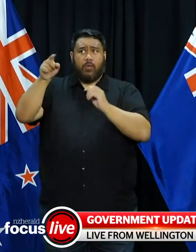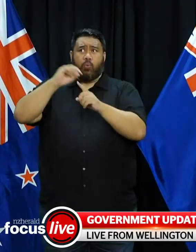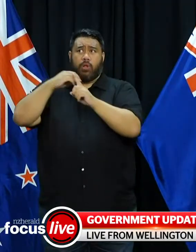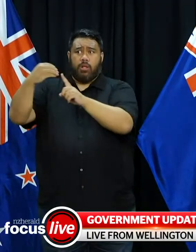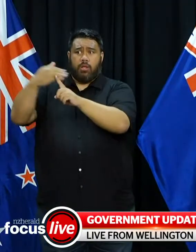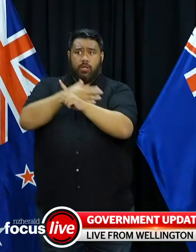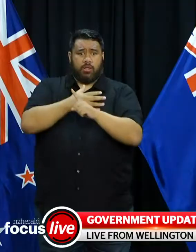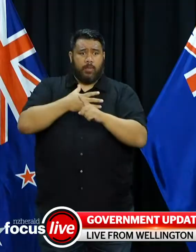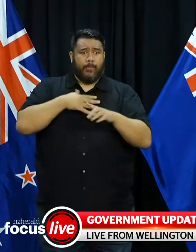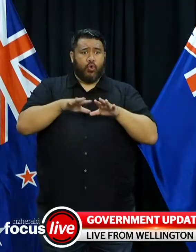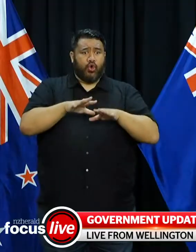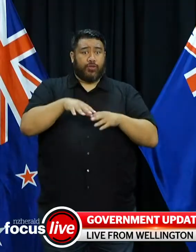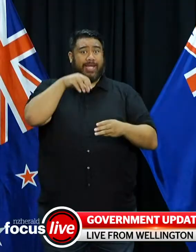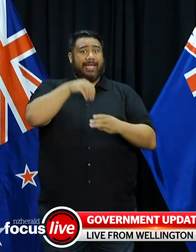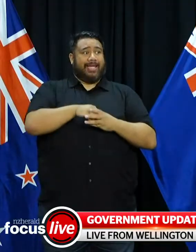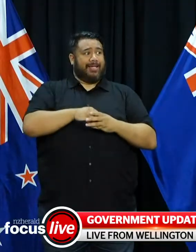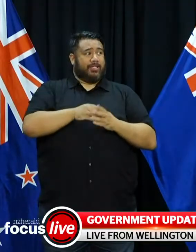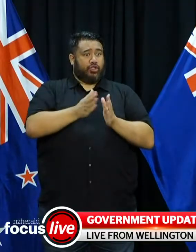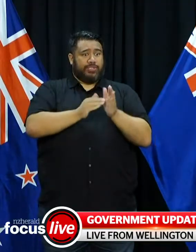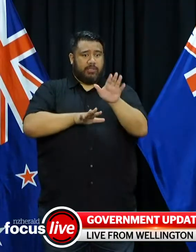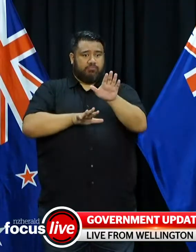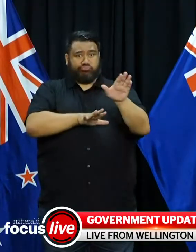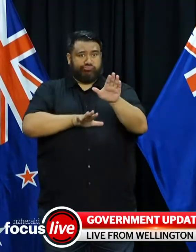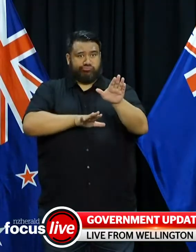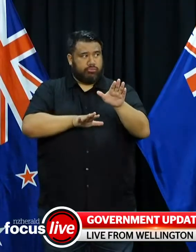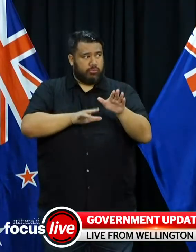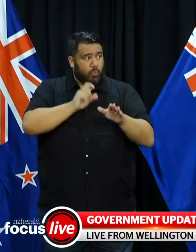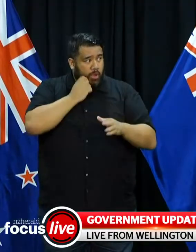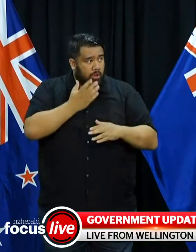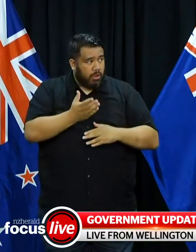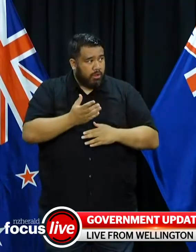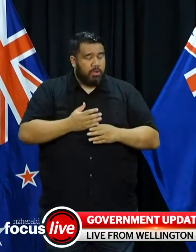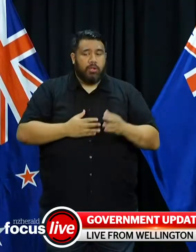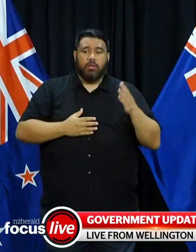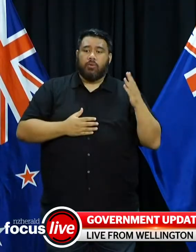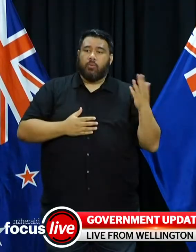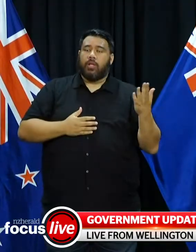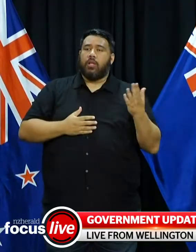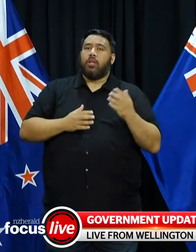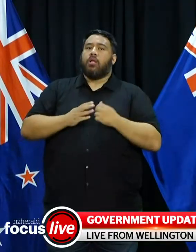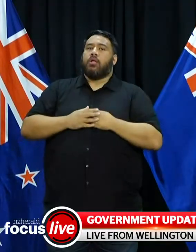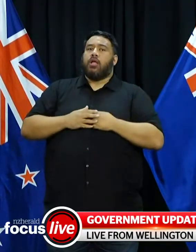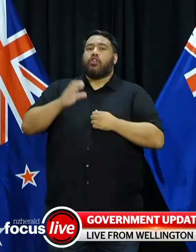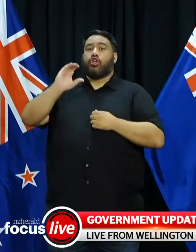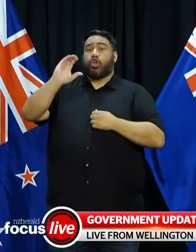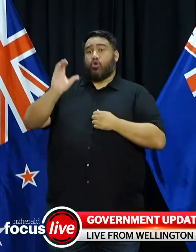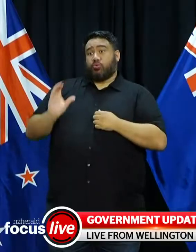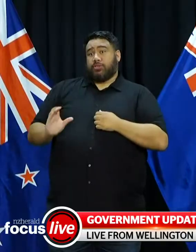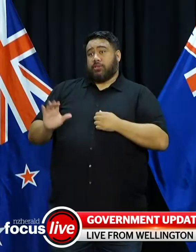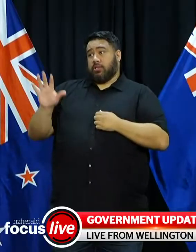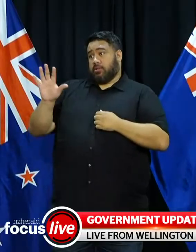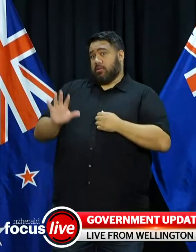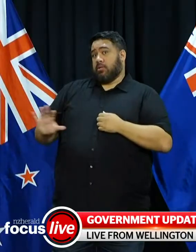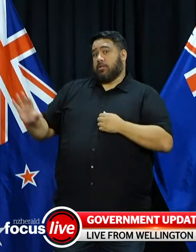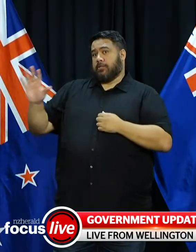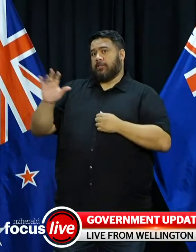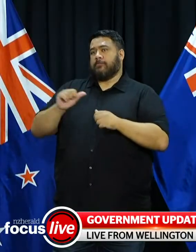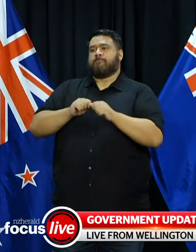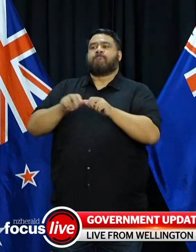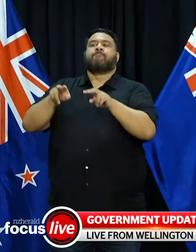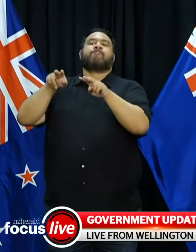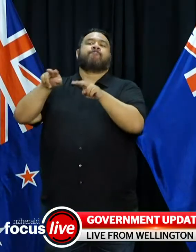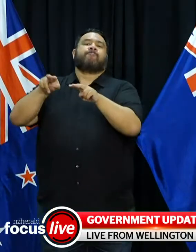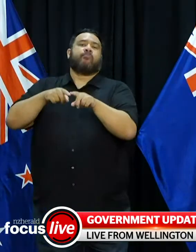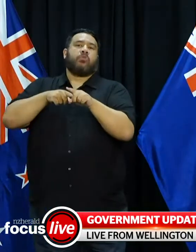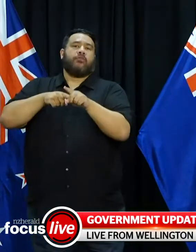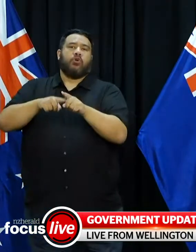Zealand? So the first question, what should the coastal communities be looking out for? I think I would refer to what the CDEM groups tell them